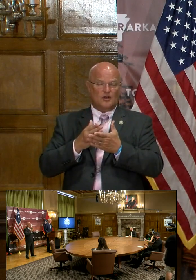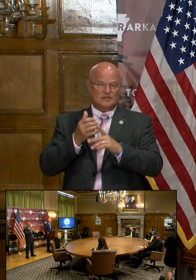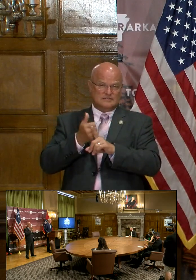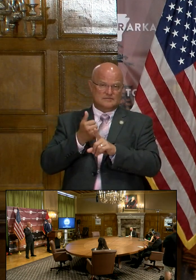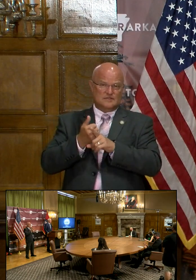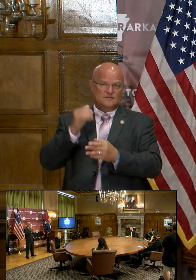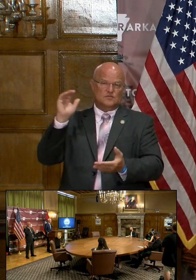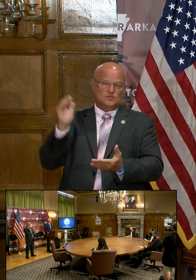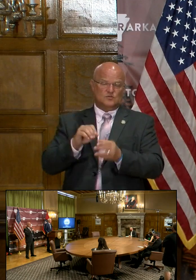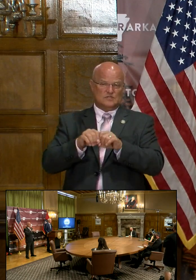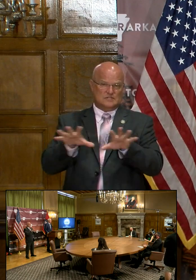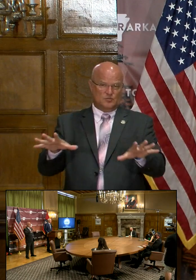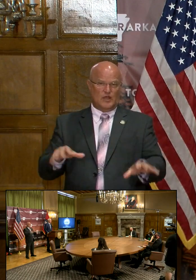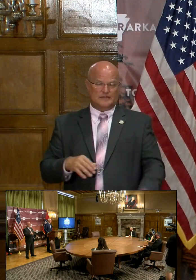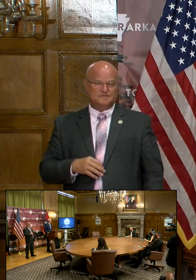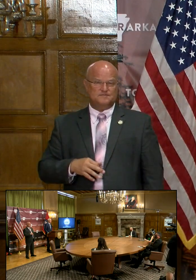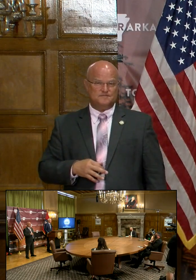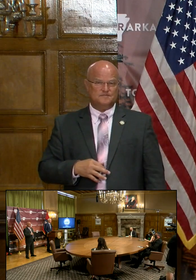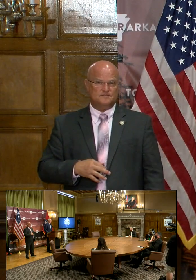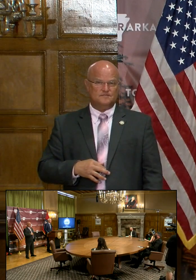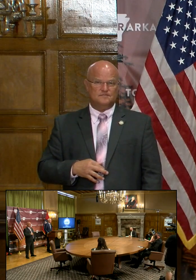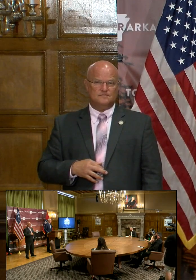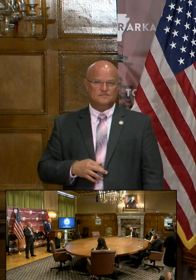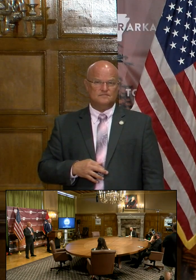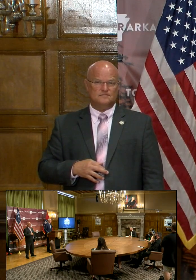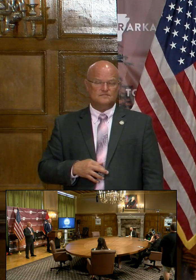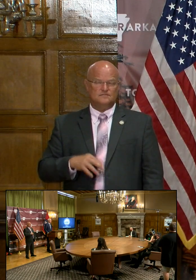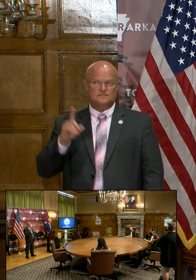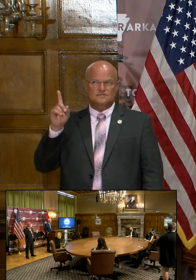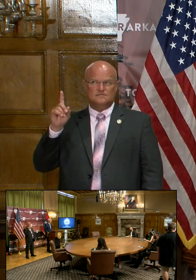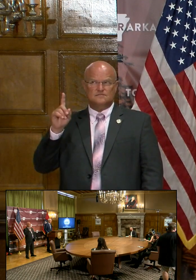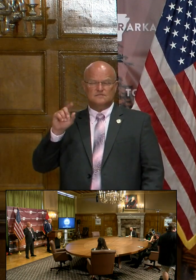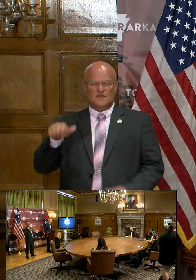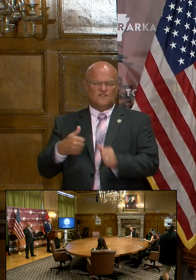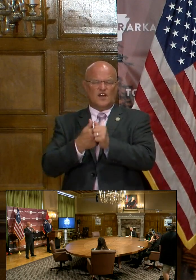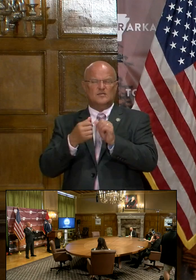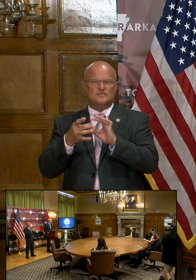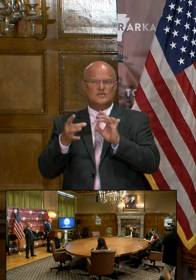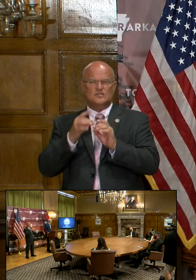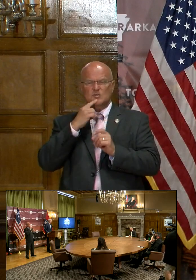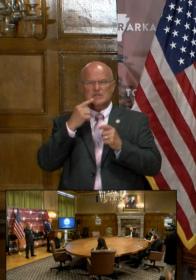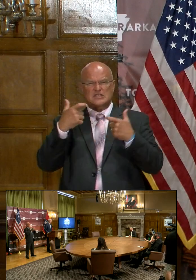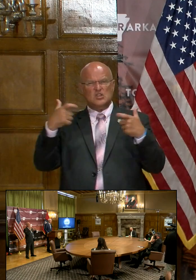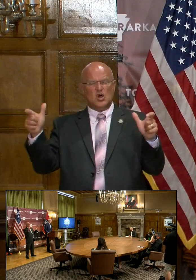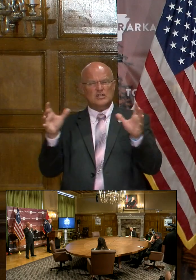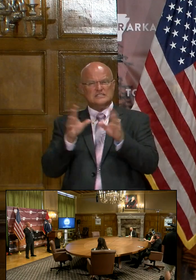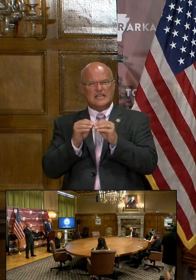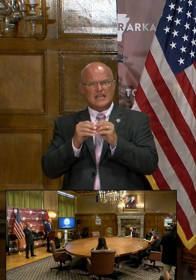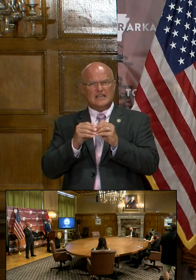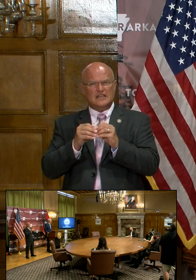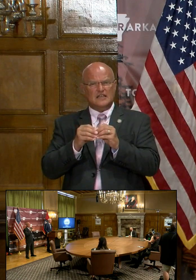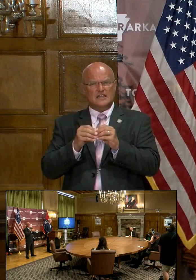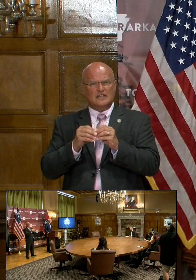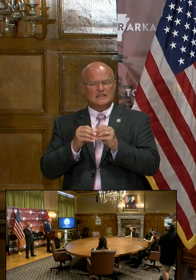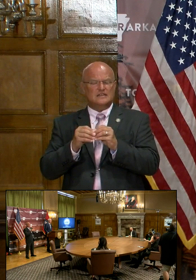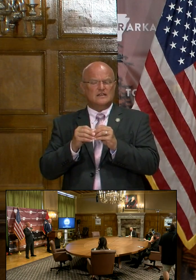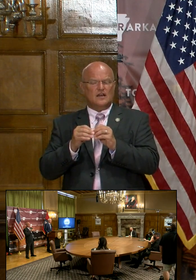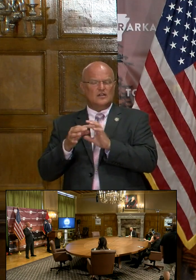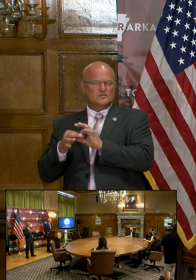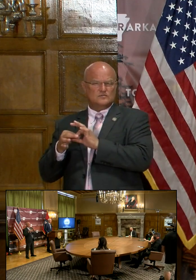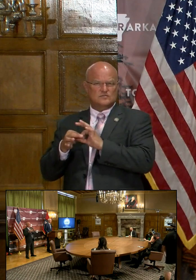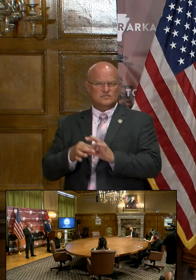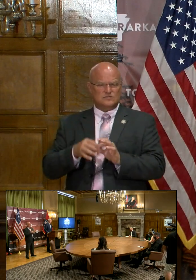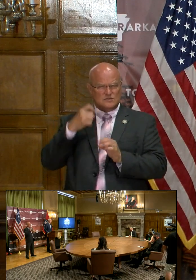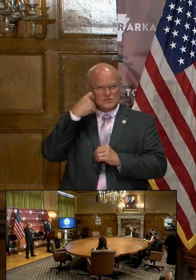to reduce the spread. Follow up real quick, and sorry on that, since you mentioned large gatherings, are you tying that directly to